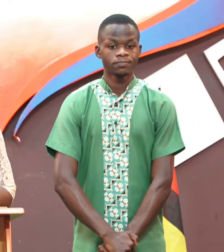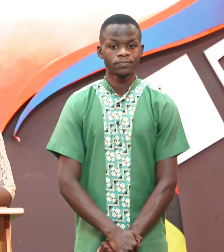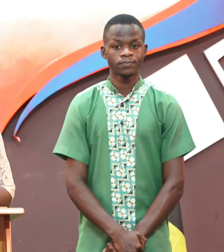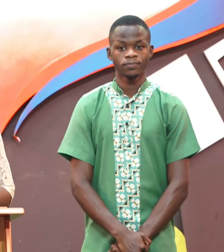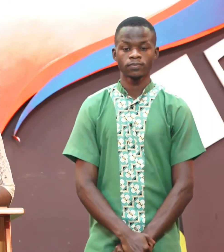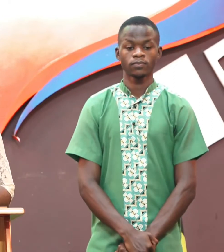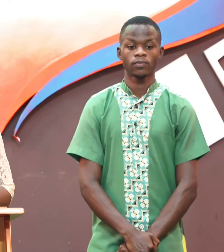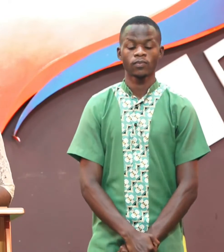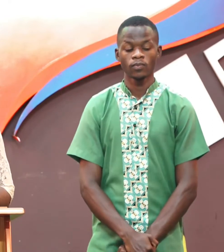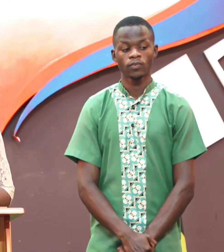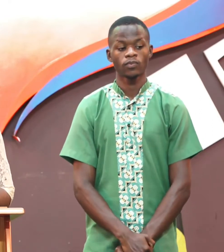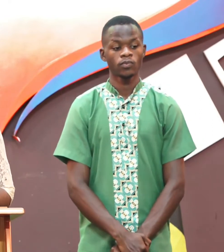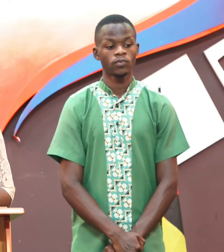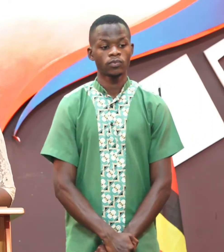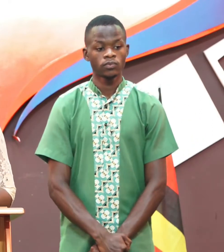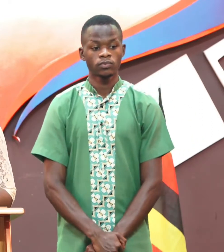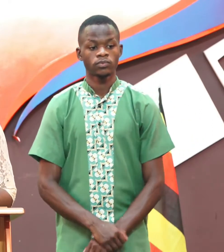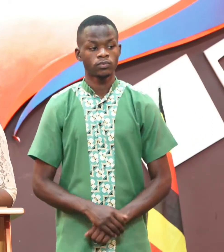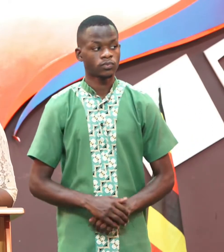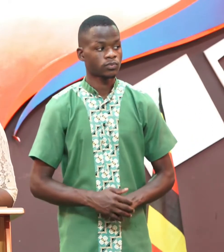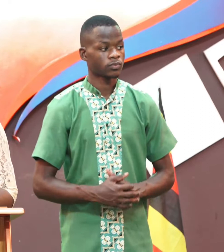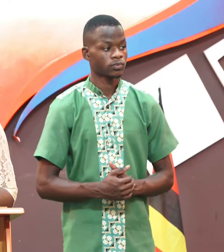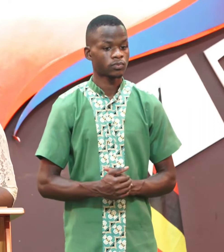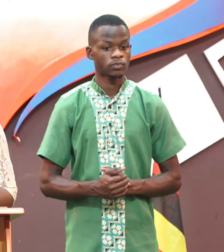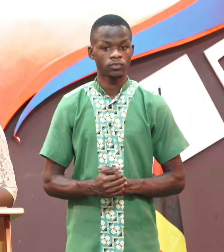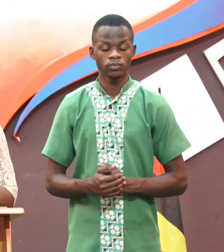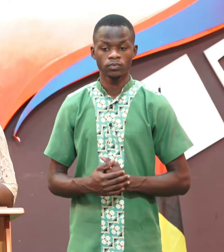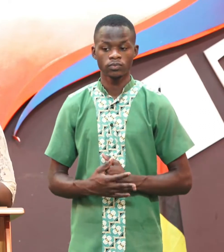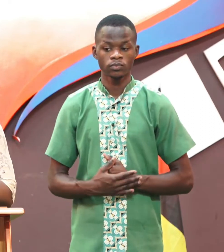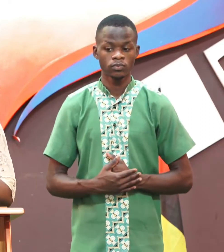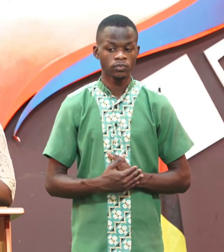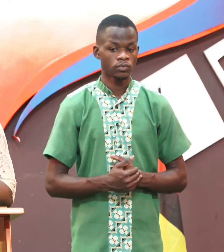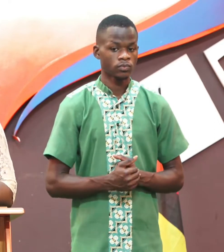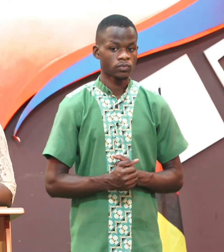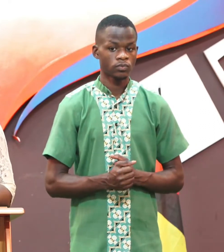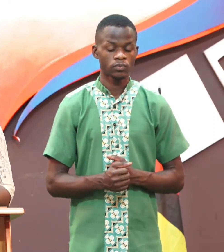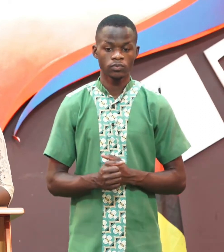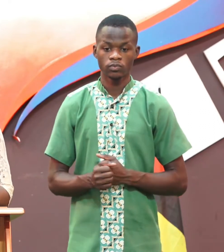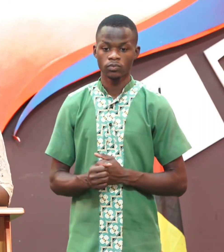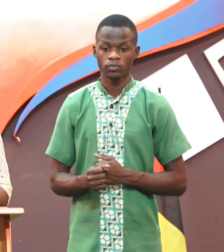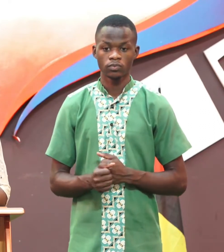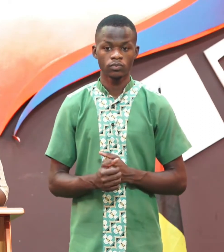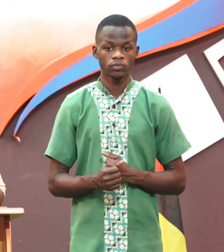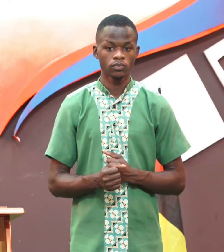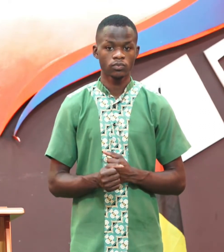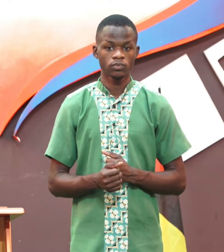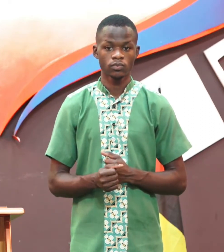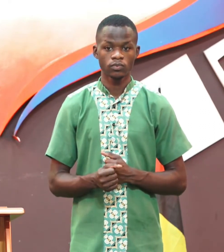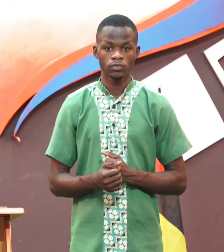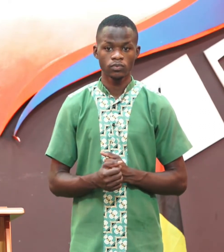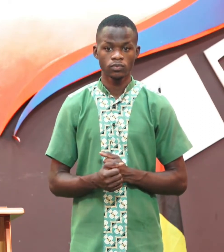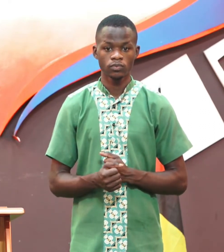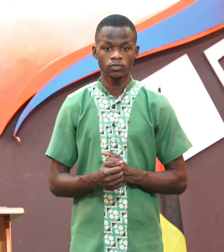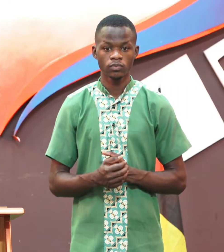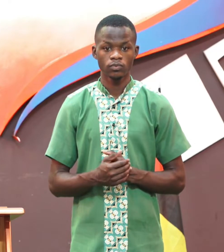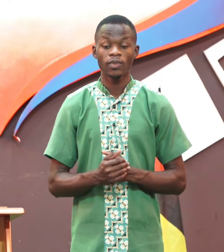kiri mumala. Okufa n'obulamu biba mu buyinza bw'olulimi. N'abo abalwagala balirya ebibala